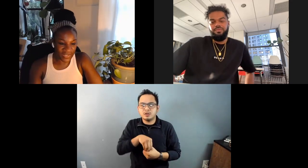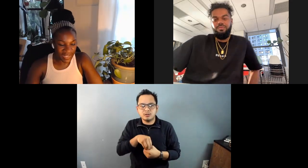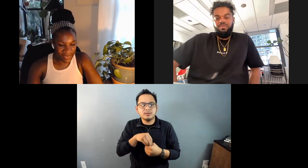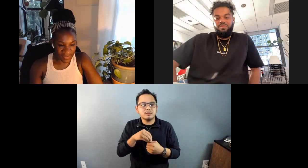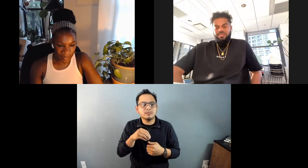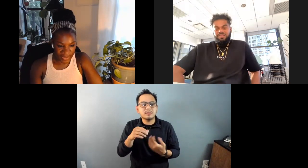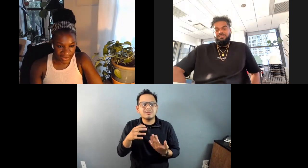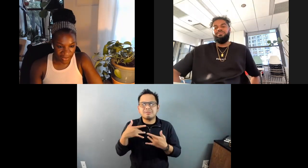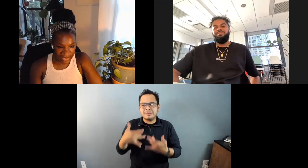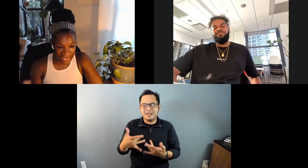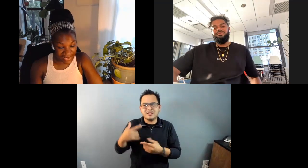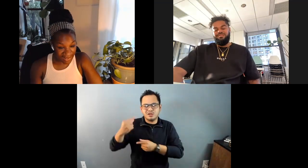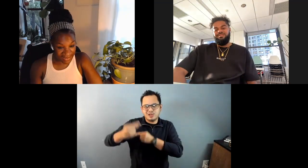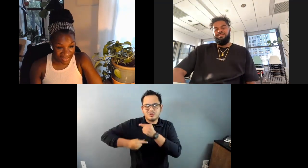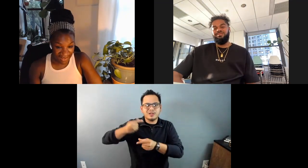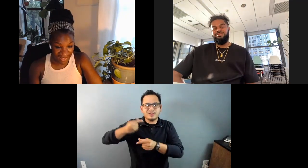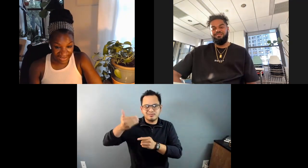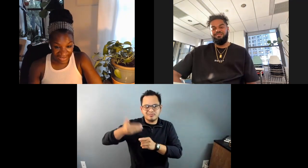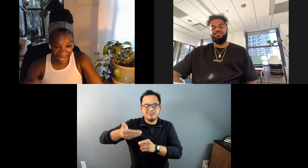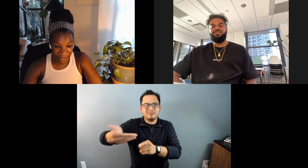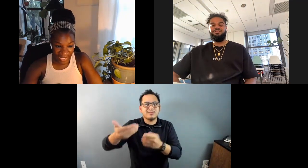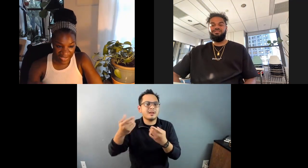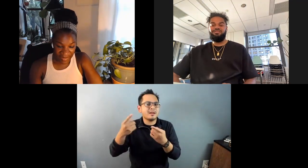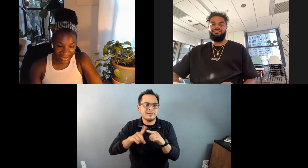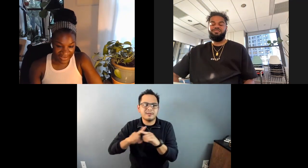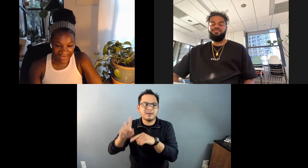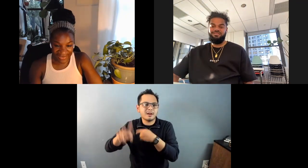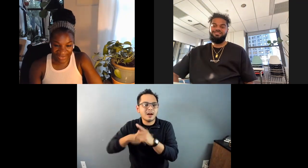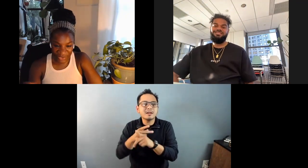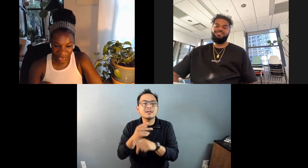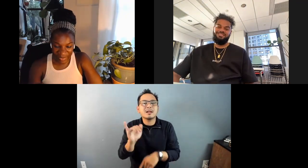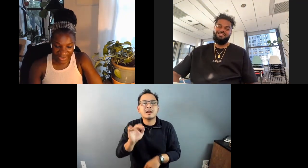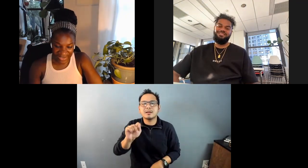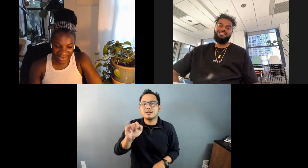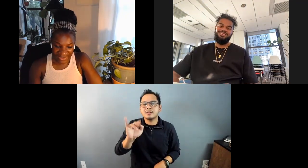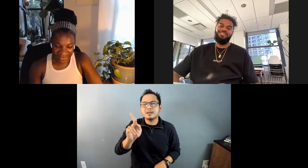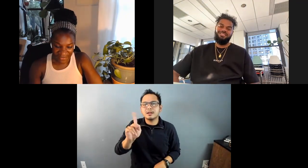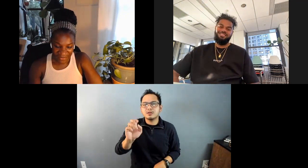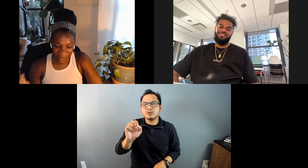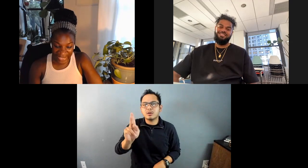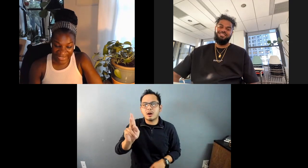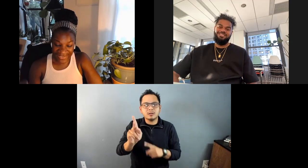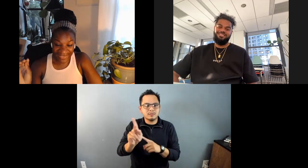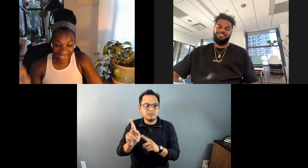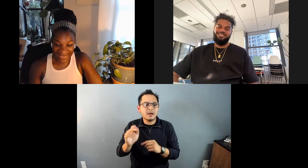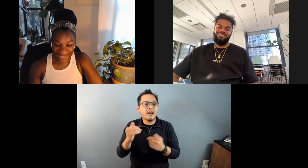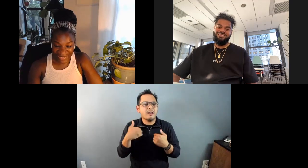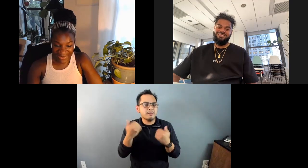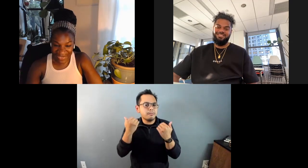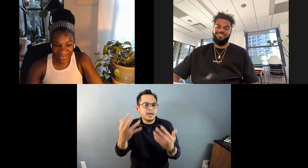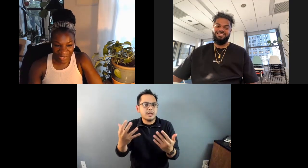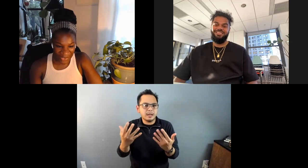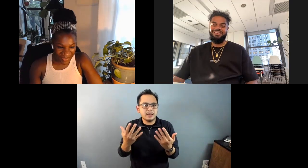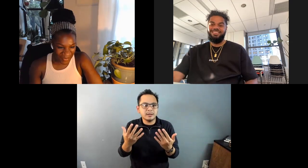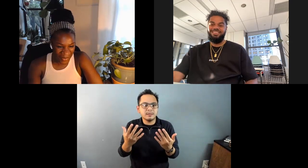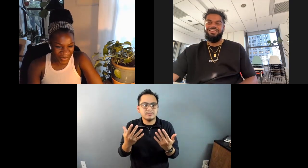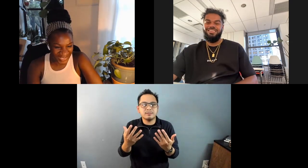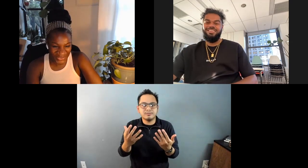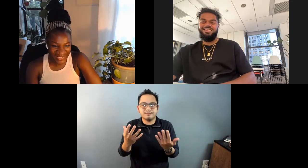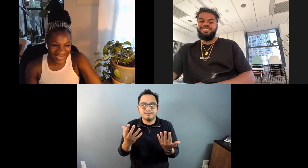jerk chicken in Jamaica, but there's pepper pot in Guyana, there's doubles in Trinidad, yeah, about